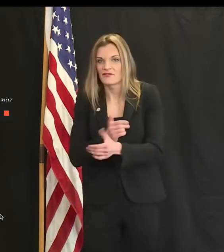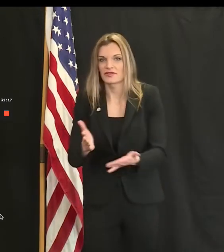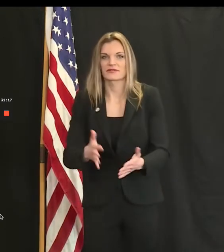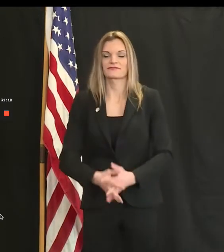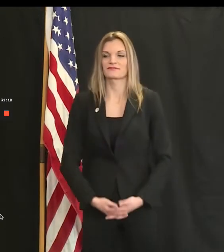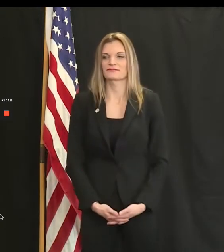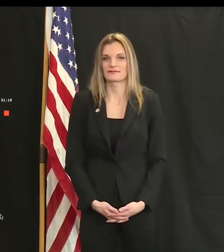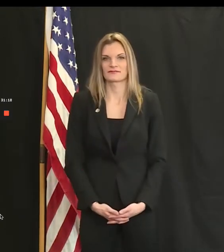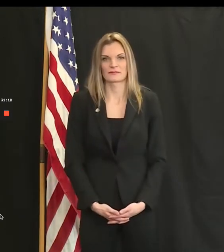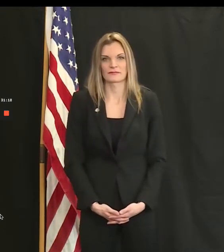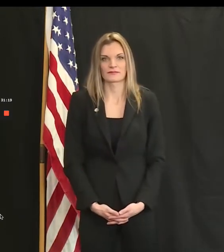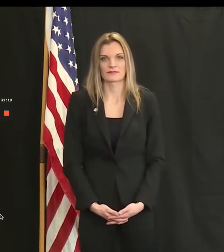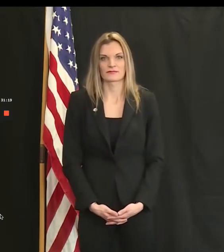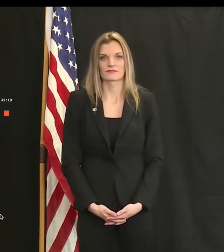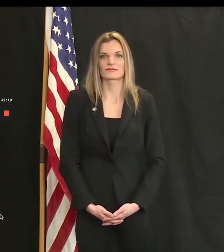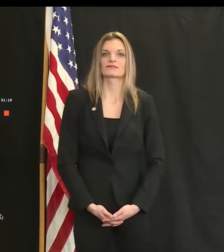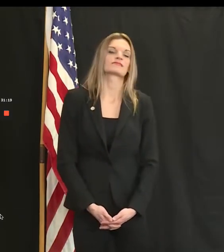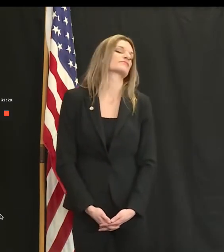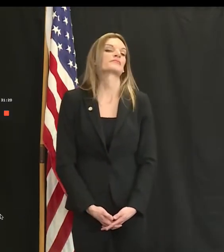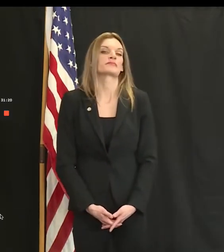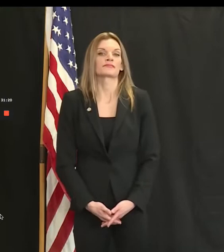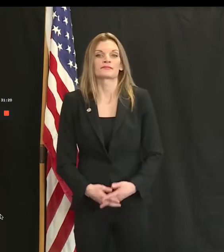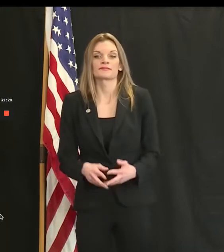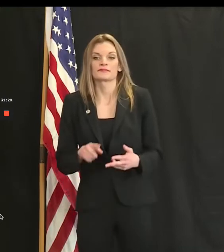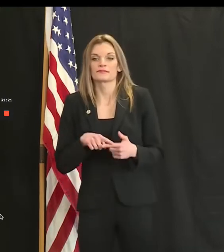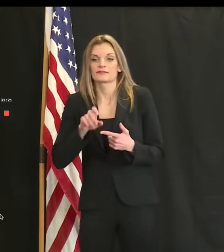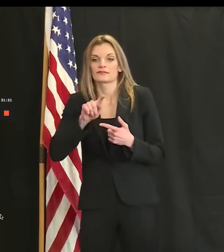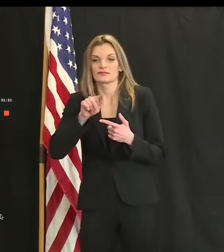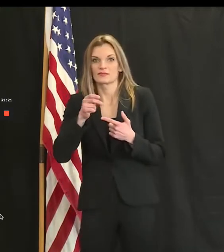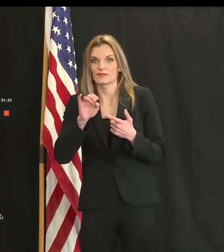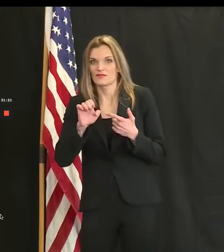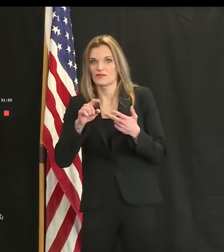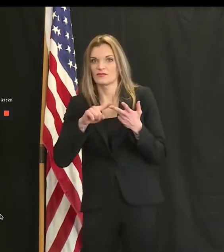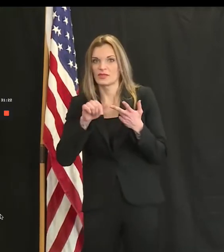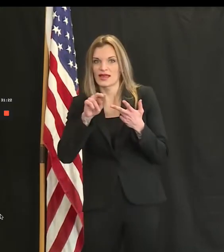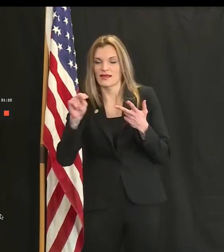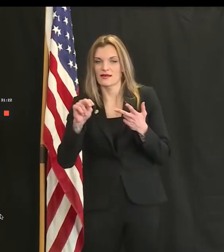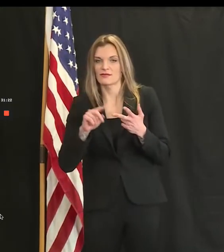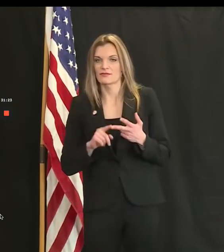Okay, Stephanie Parkinson, and then Ann Parrott from ABC 12 is following her.